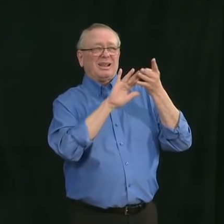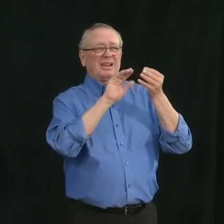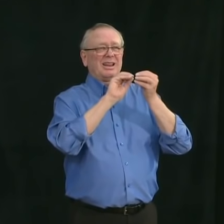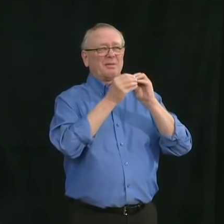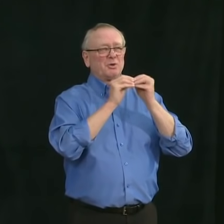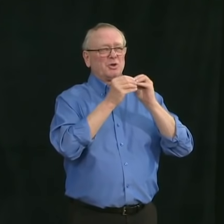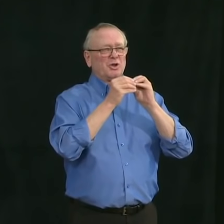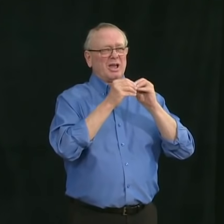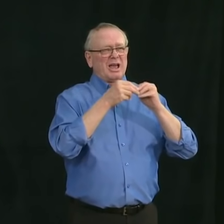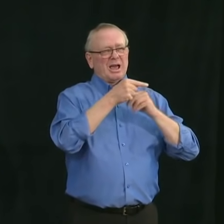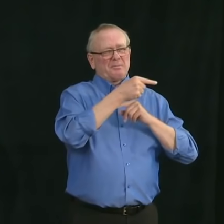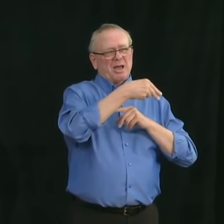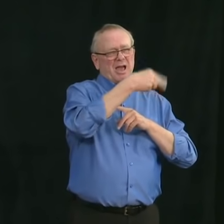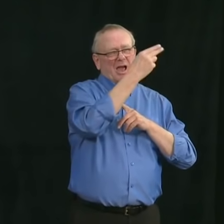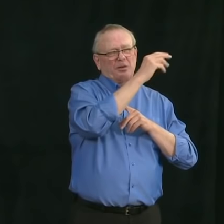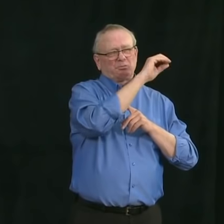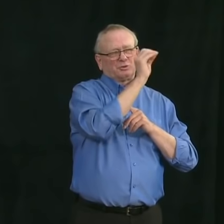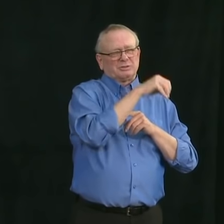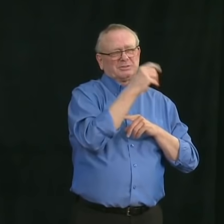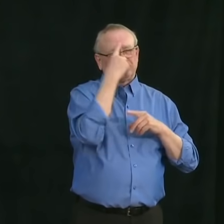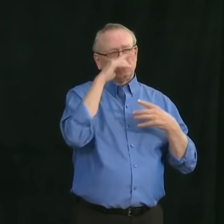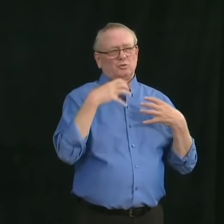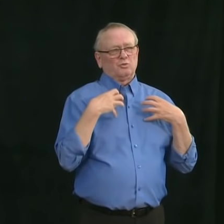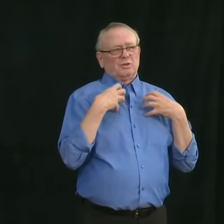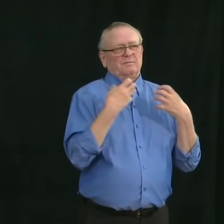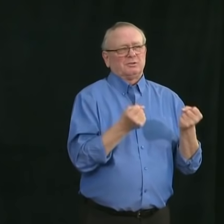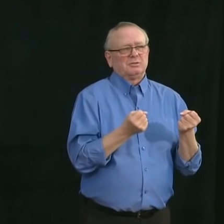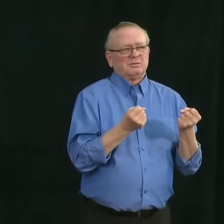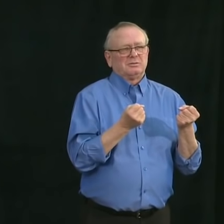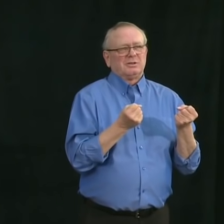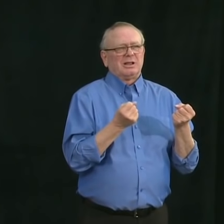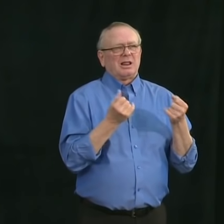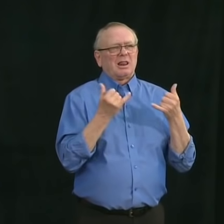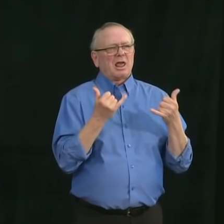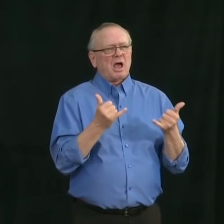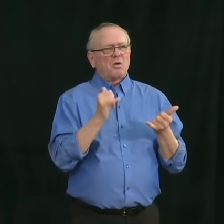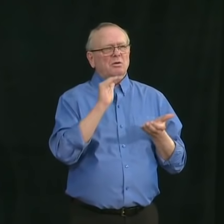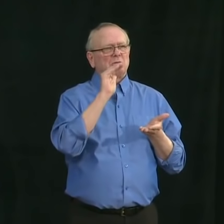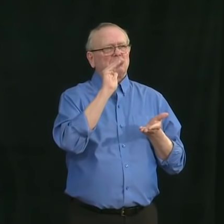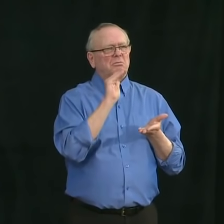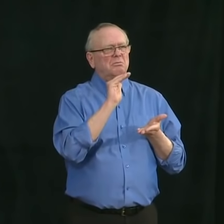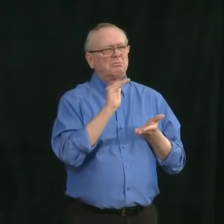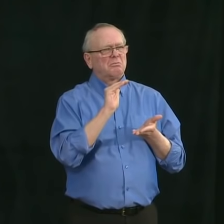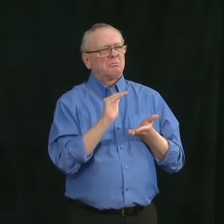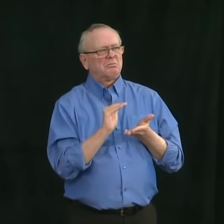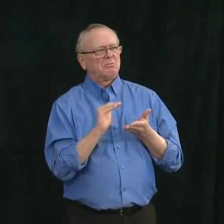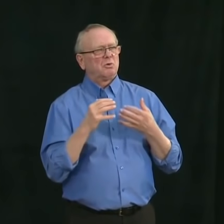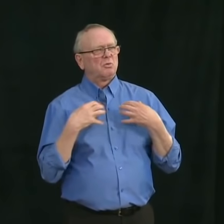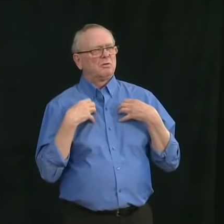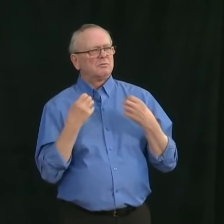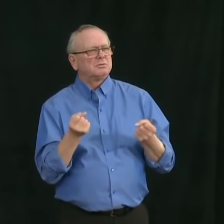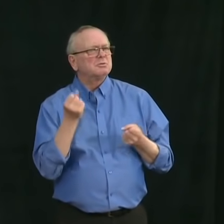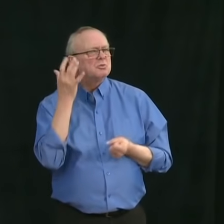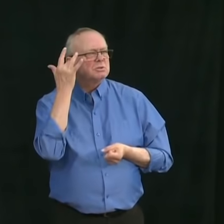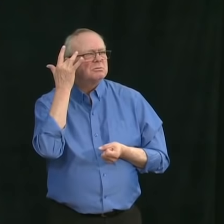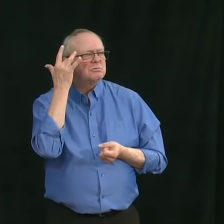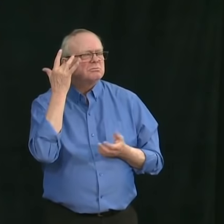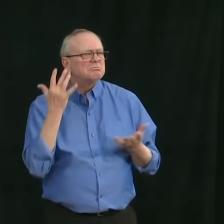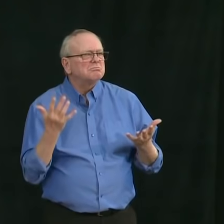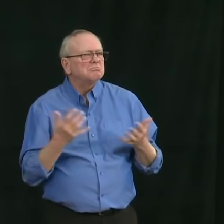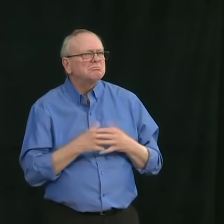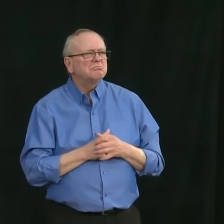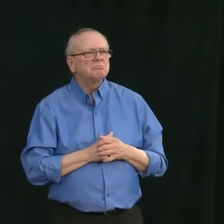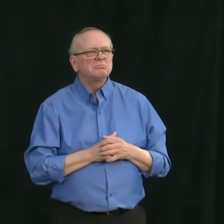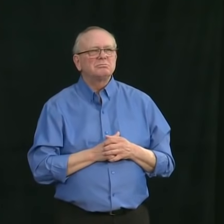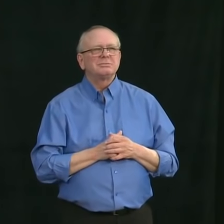recoveries? Sure. So I apologize. I think depending on the timing of when speaking notes are written, there's some